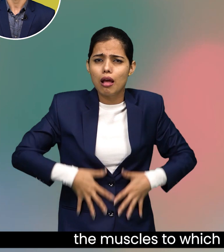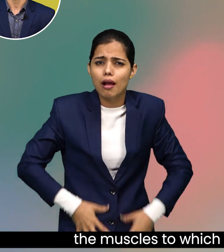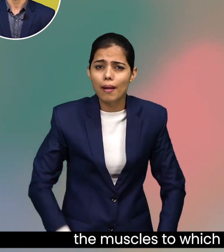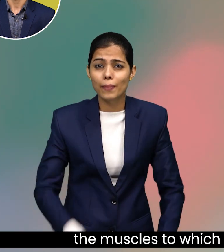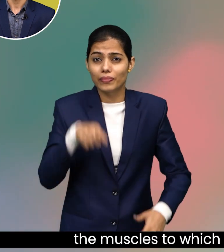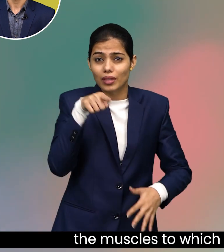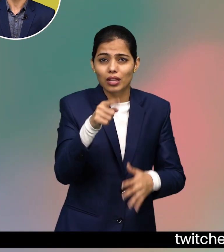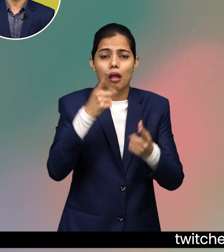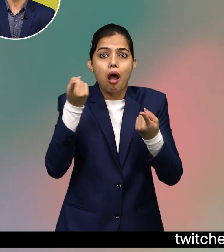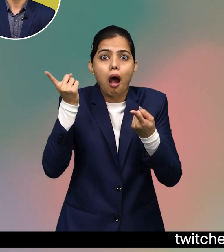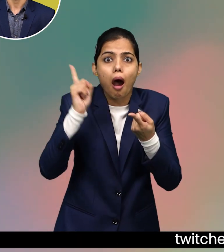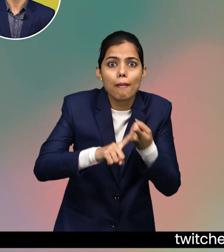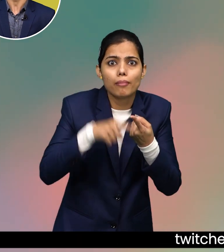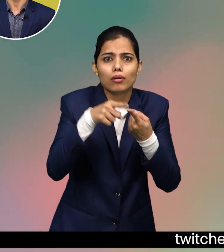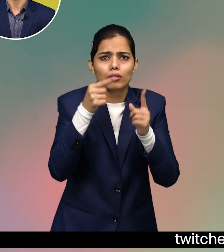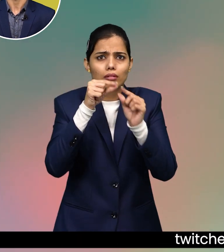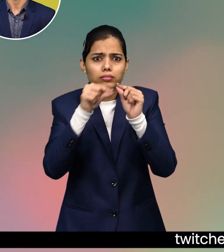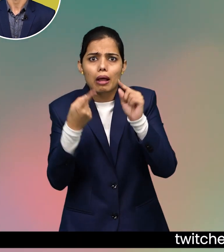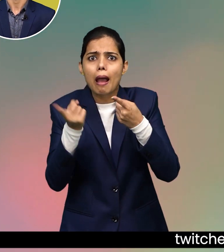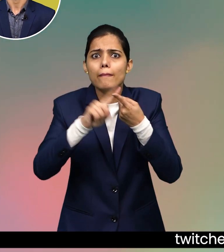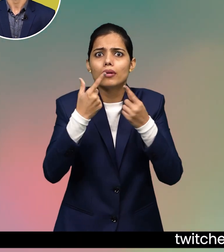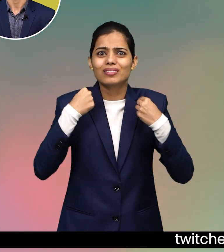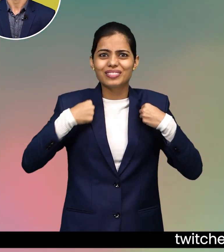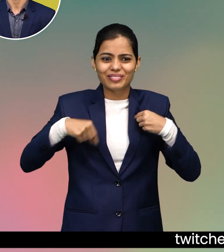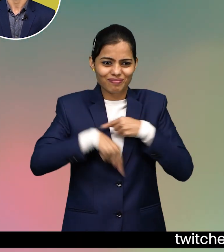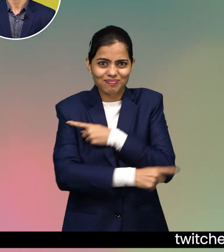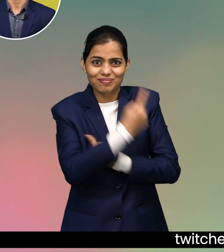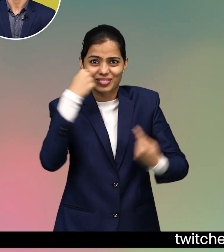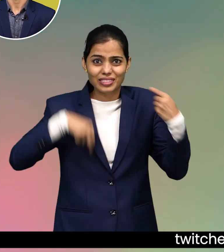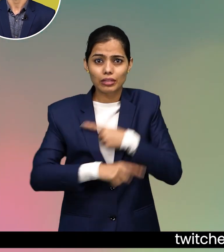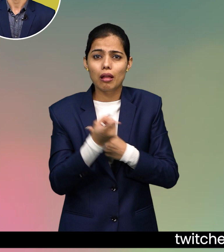connected twitched violently.